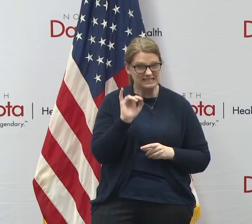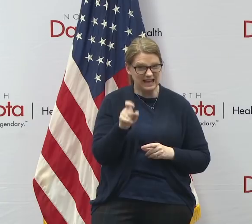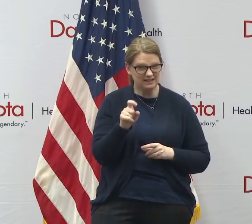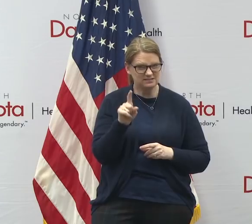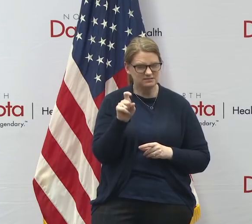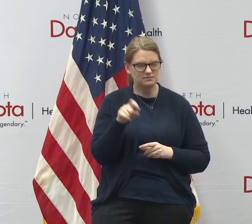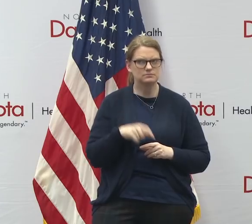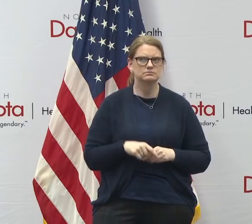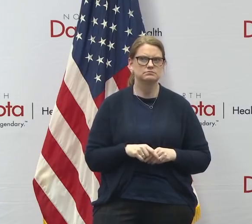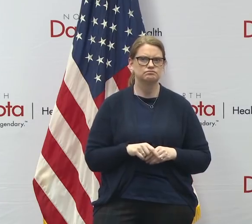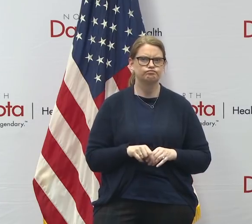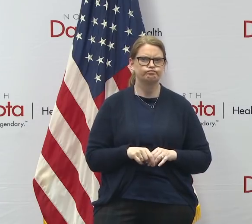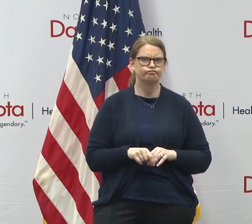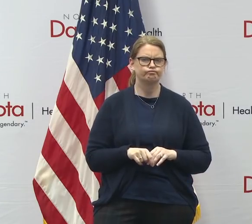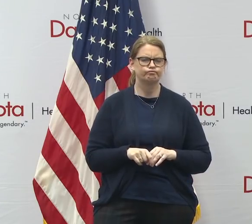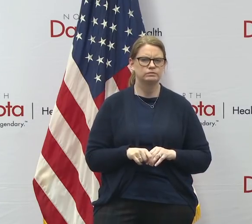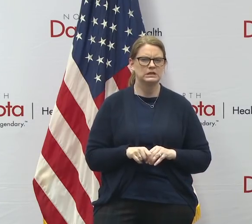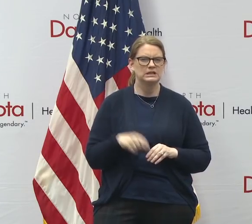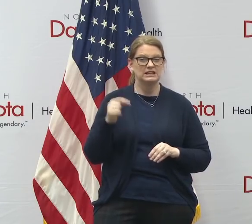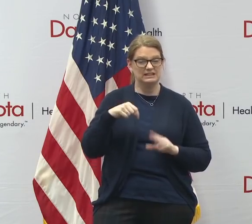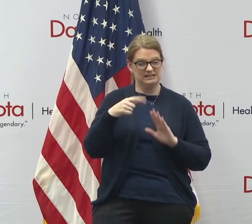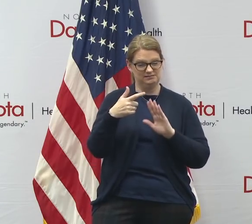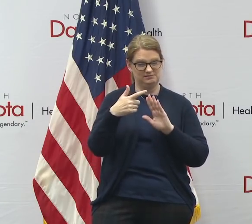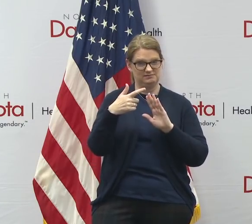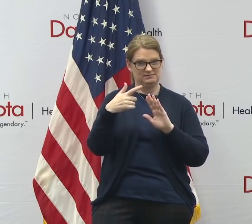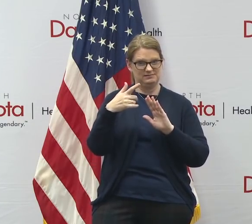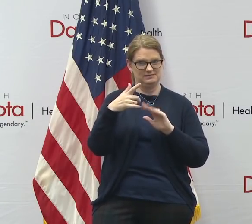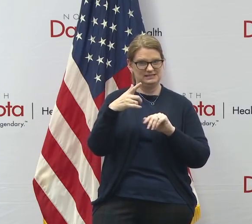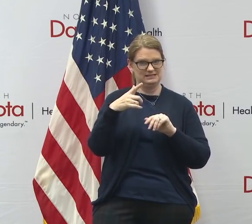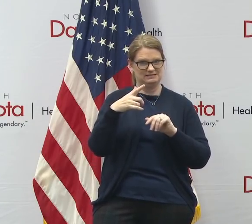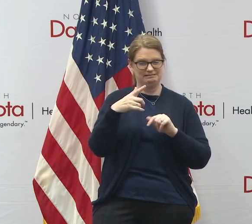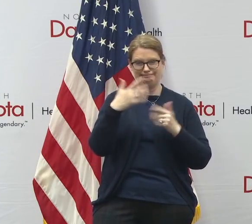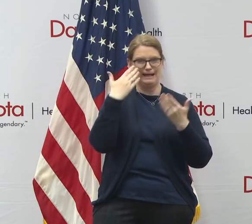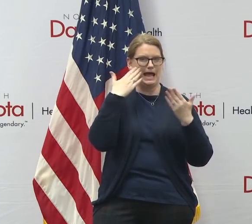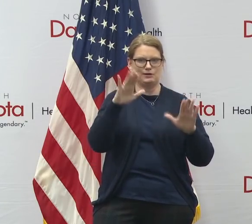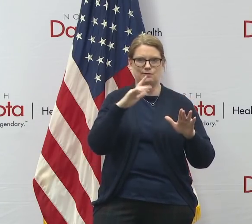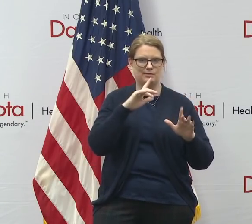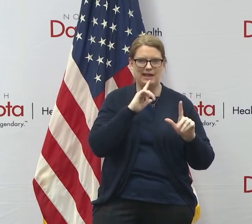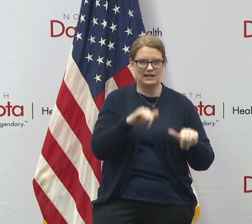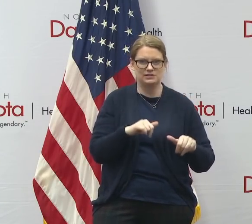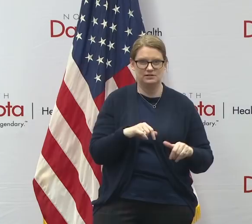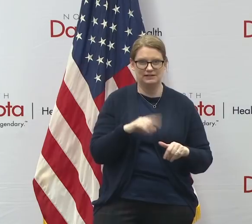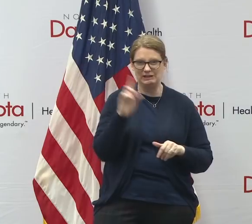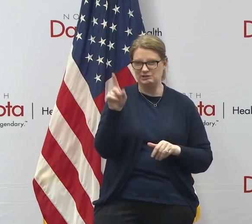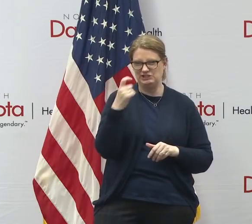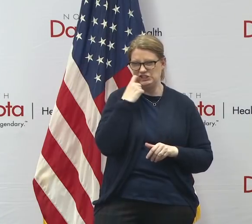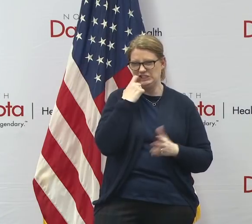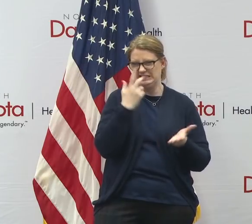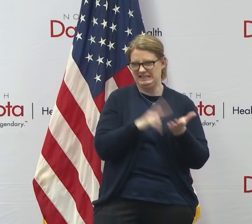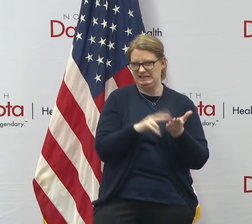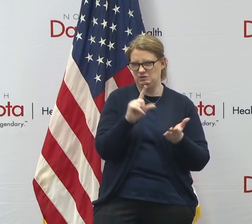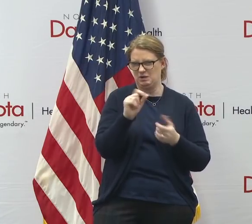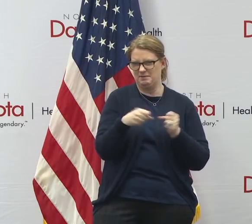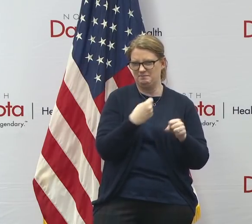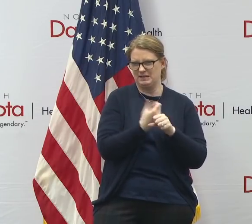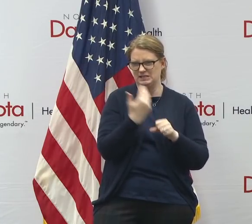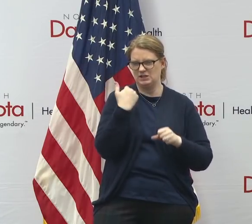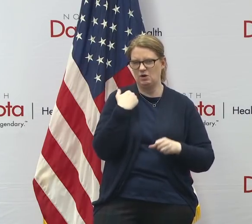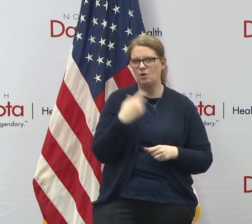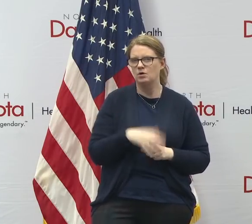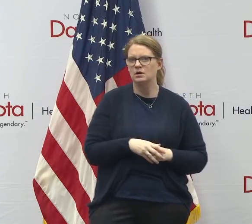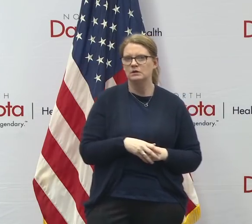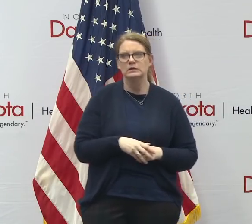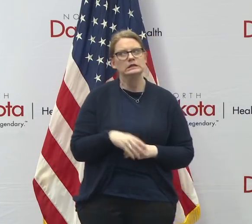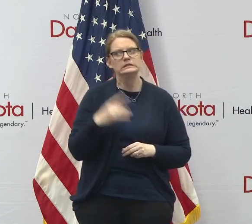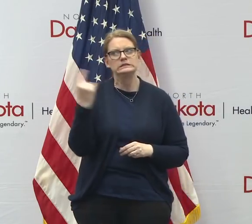taxed? Given this legislation is about 20 minutes old, I don't know the answer to that, but I'm sure somebody thought about that, and maybe